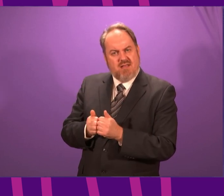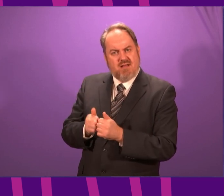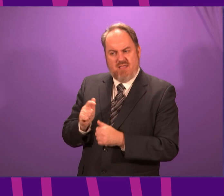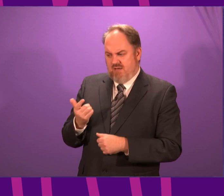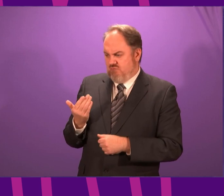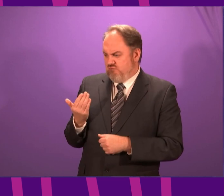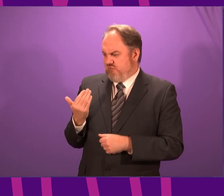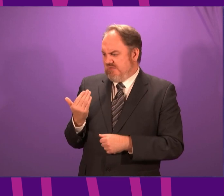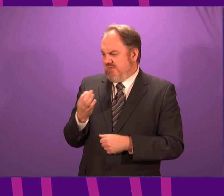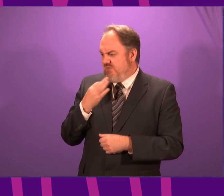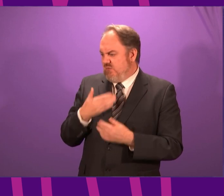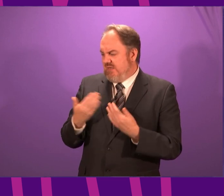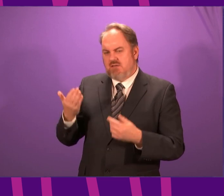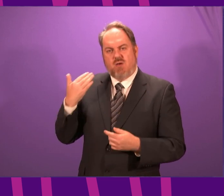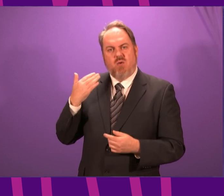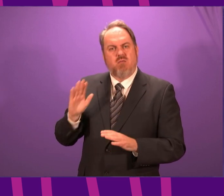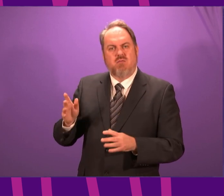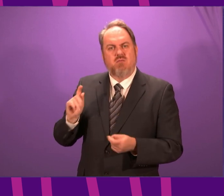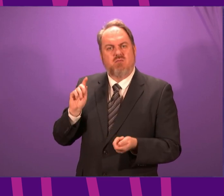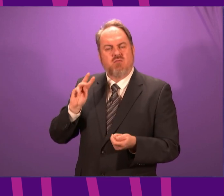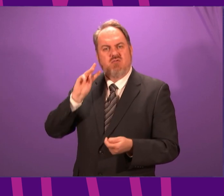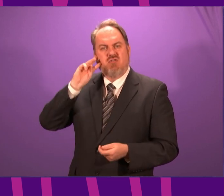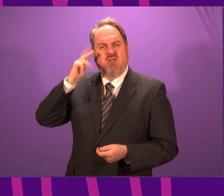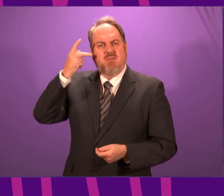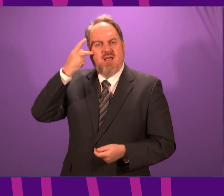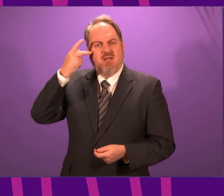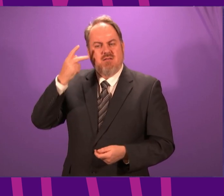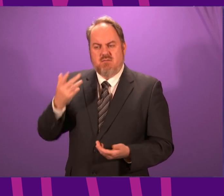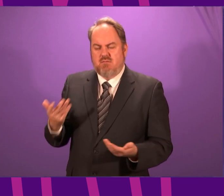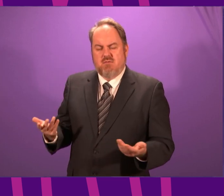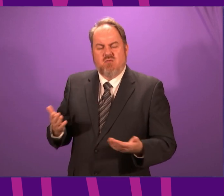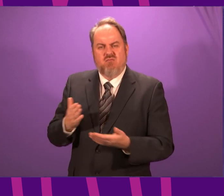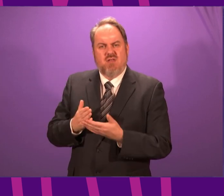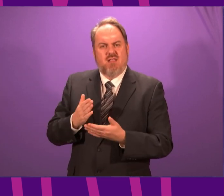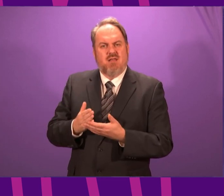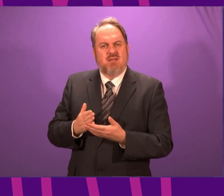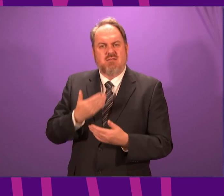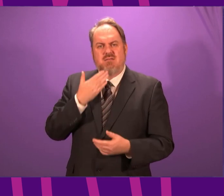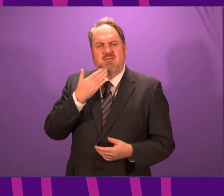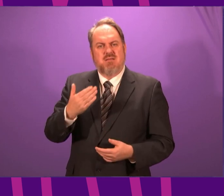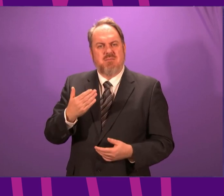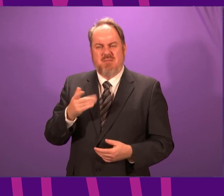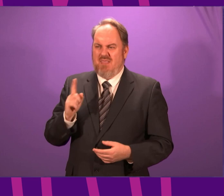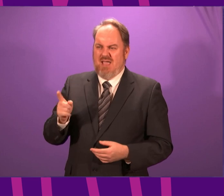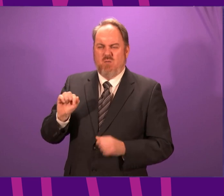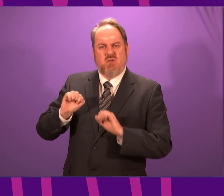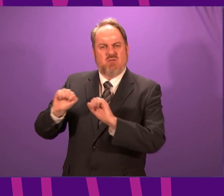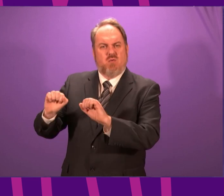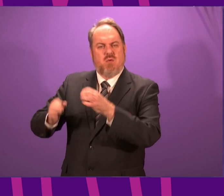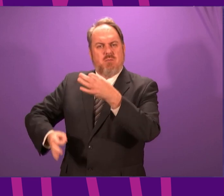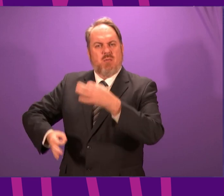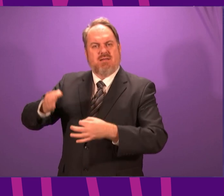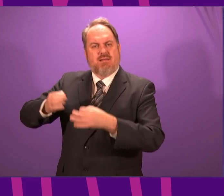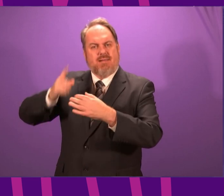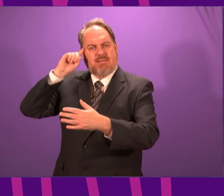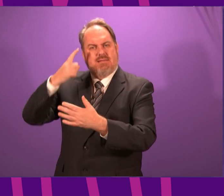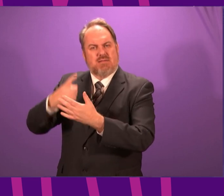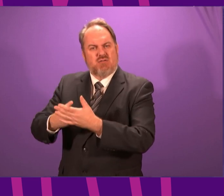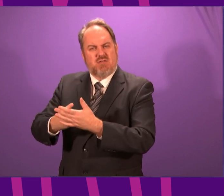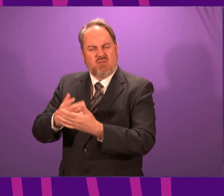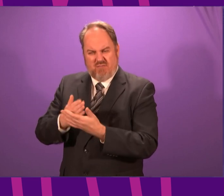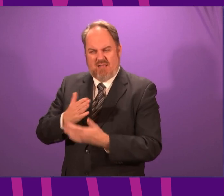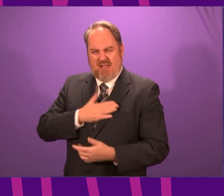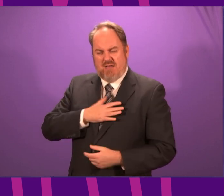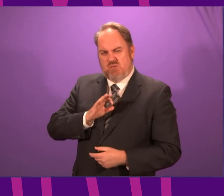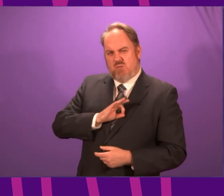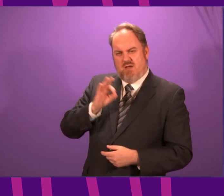ago, this was withdrawn in what was clearly a political decision, which begs the